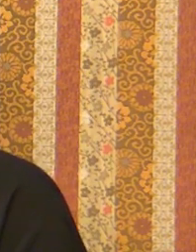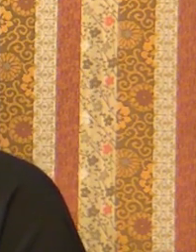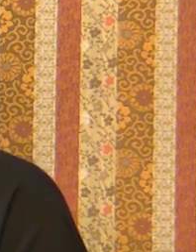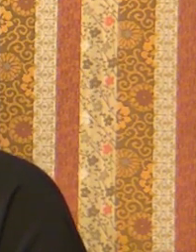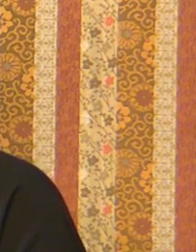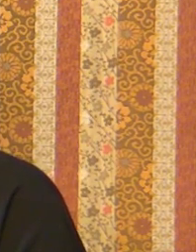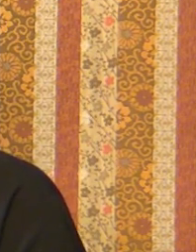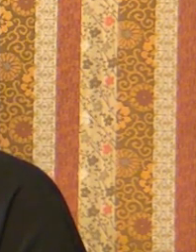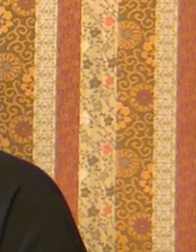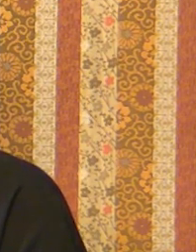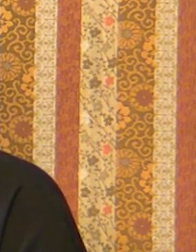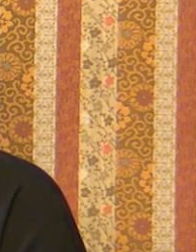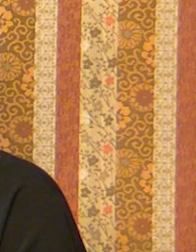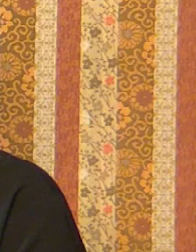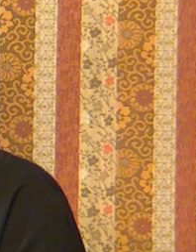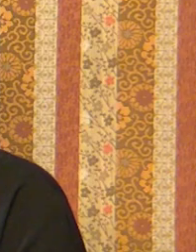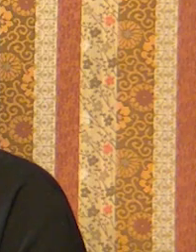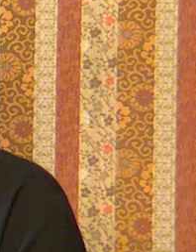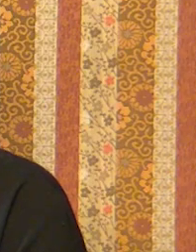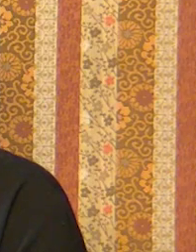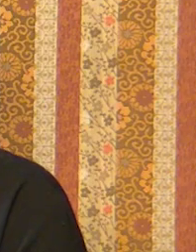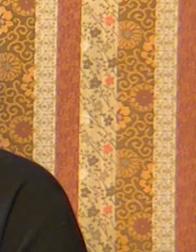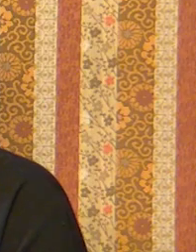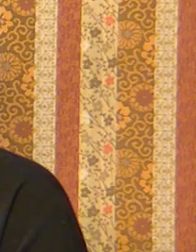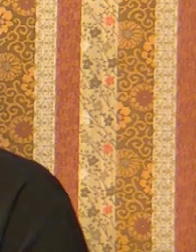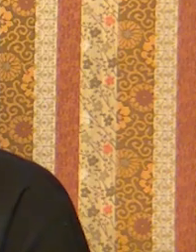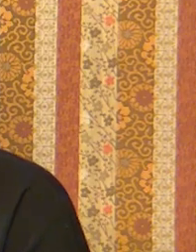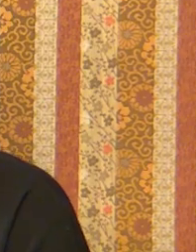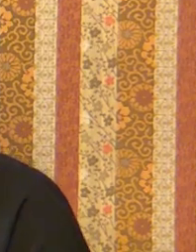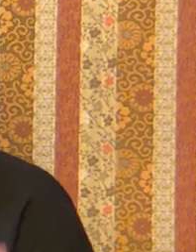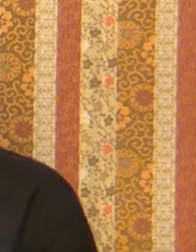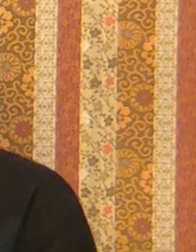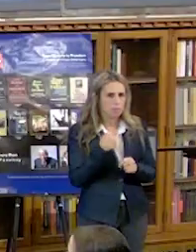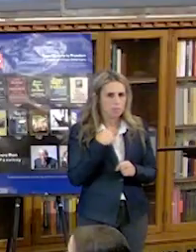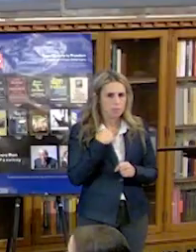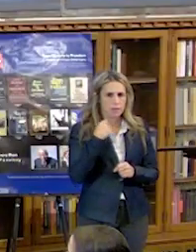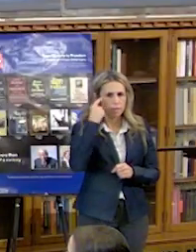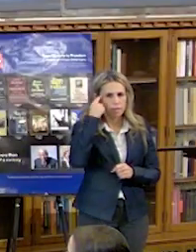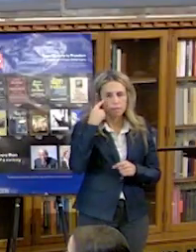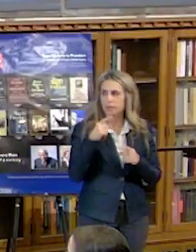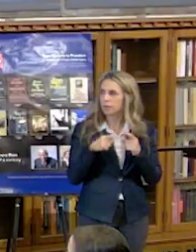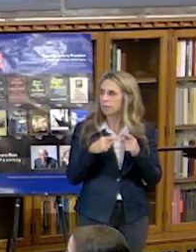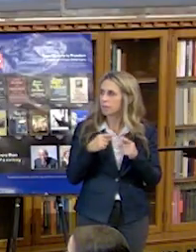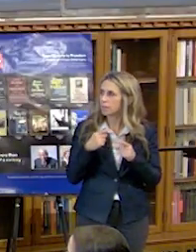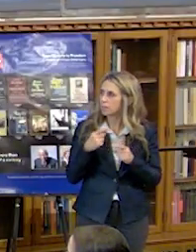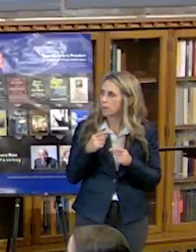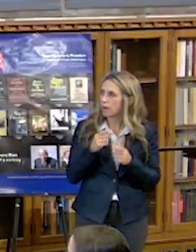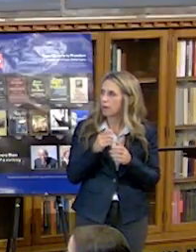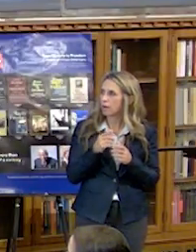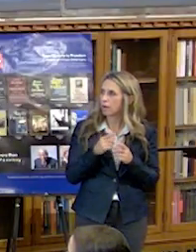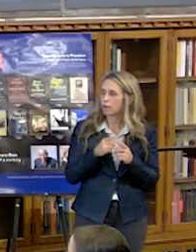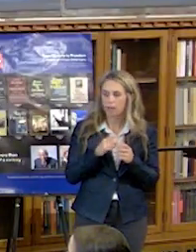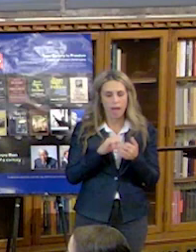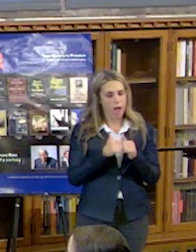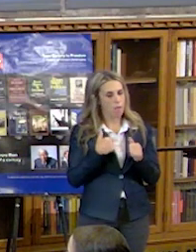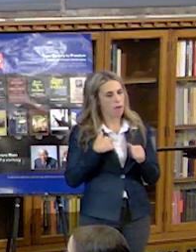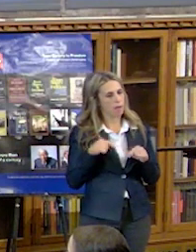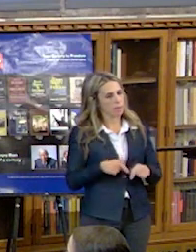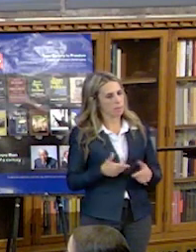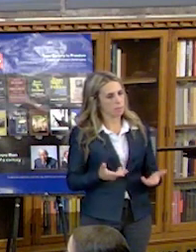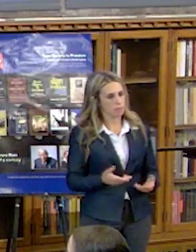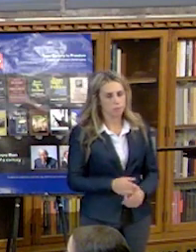I really treasure all of those experiences and it made me think about the process by which I came to be